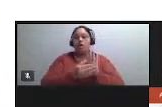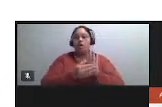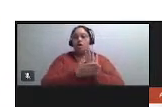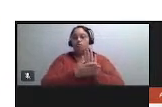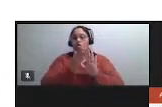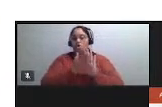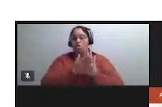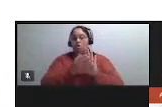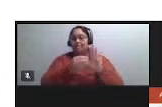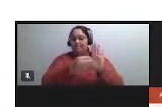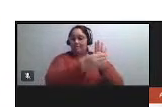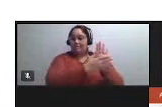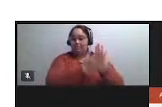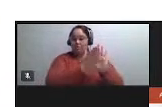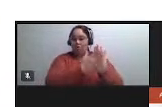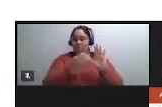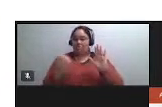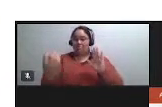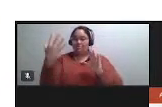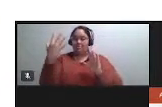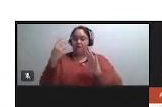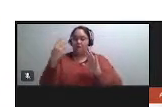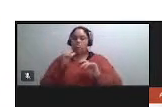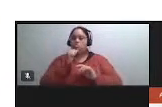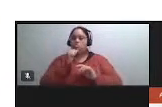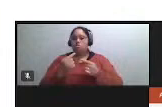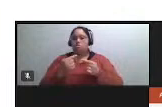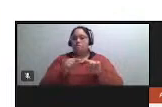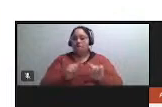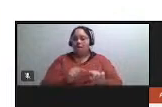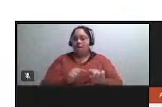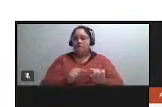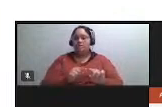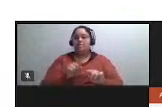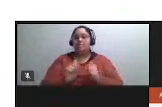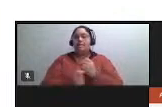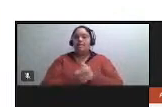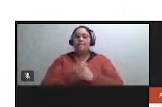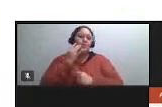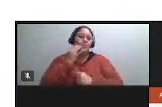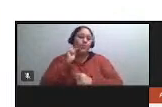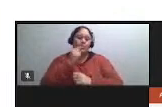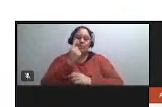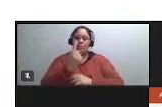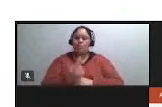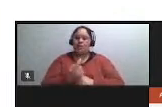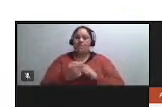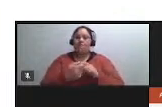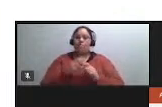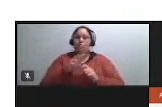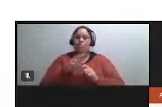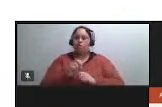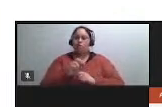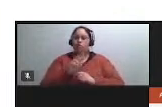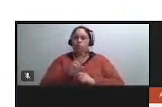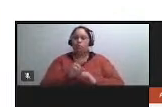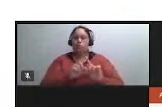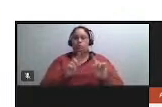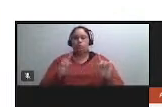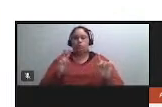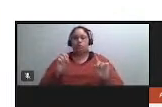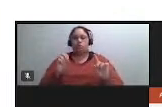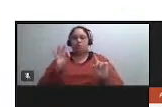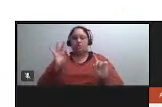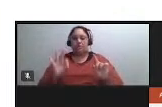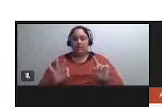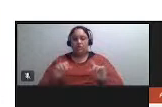slide, that the non-compliance had occurred in the first quarter of 2022-2023. So